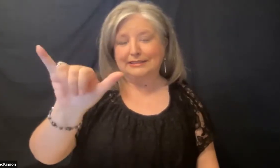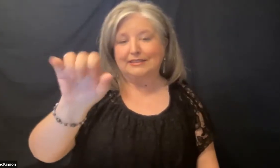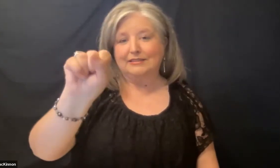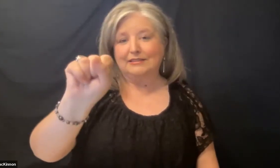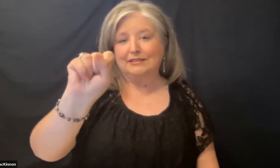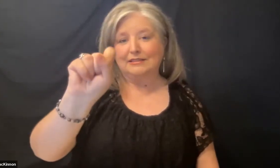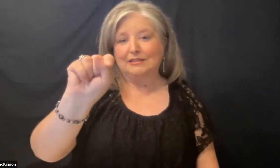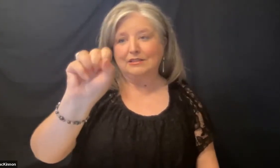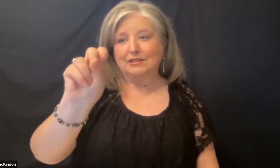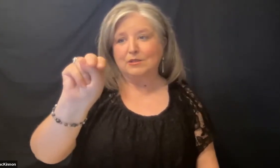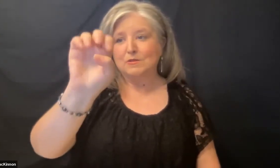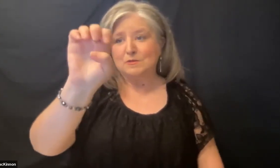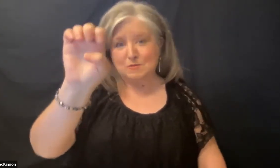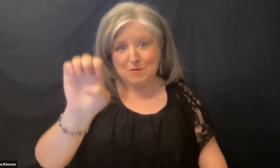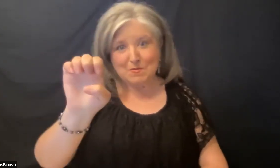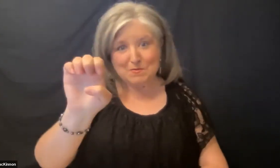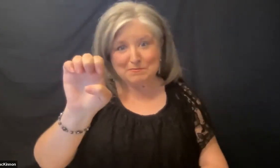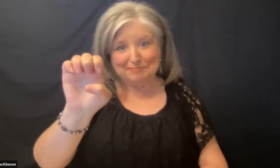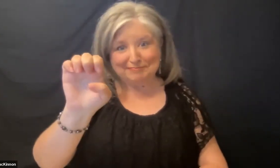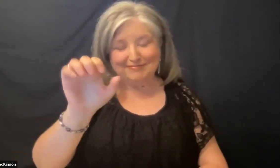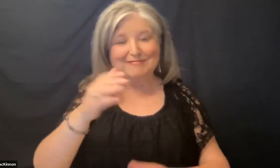Her performance tonight is called The Galaxy Stone.